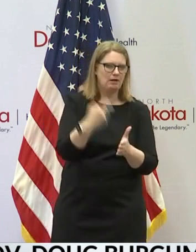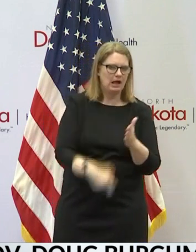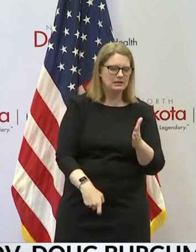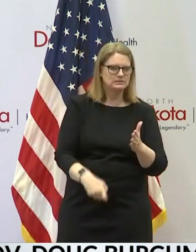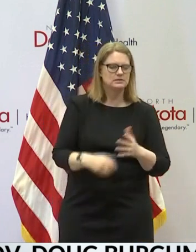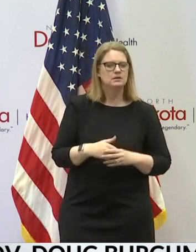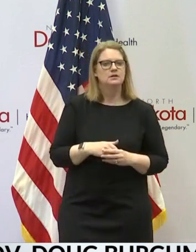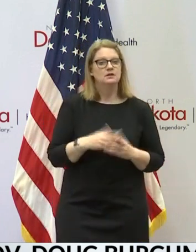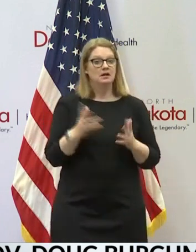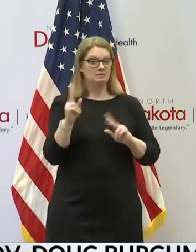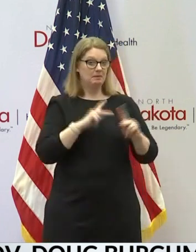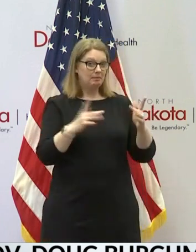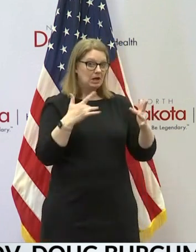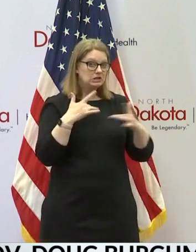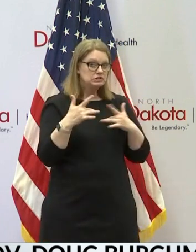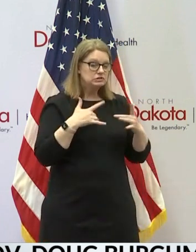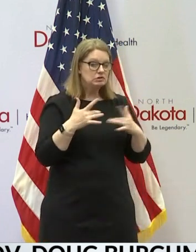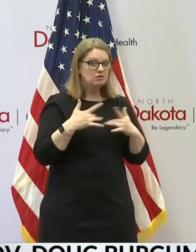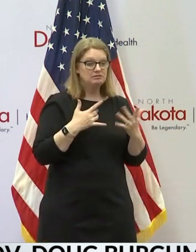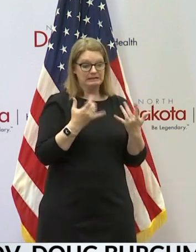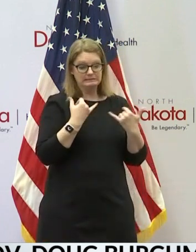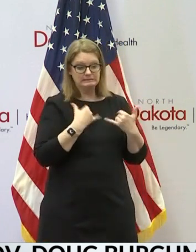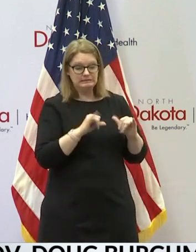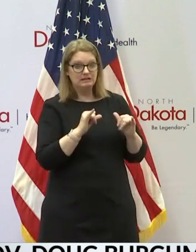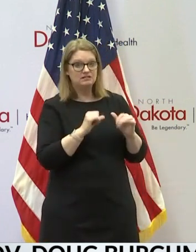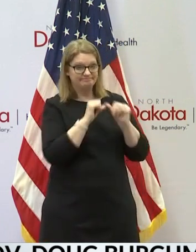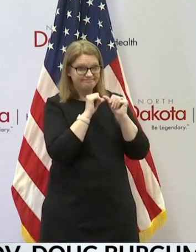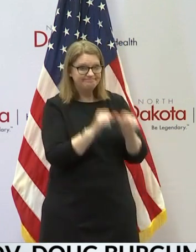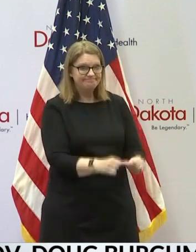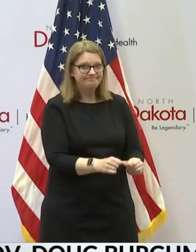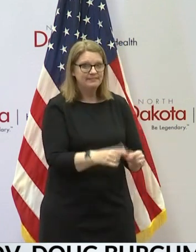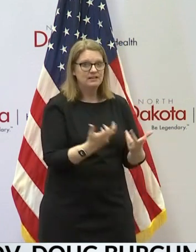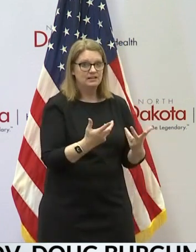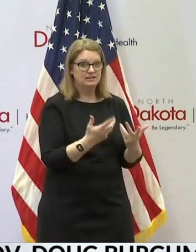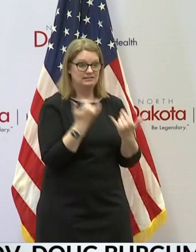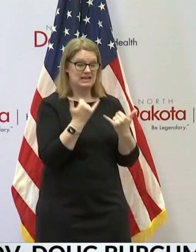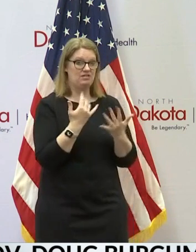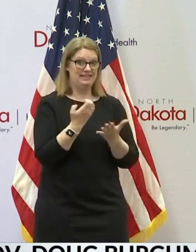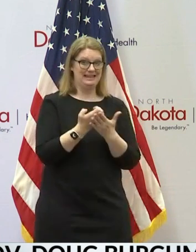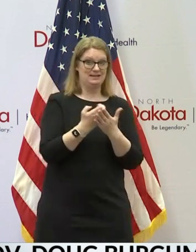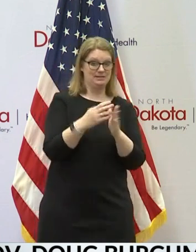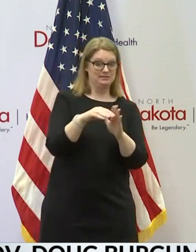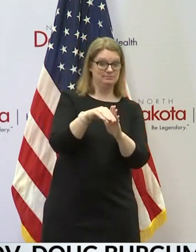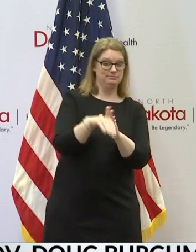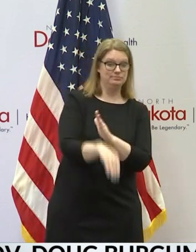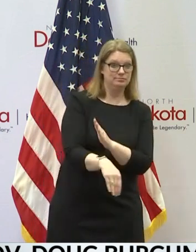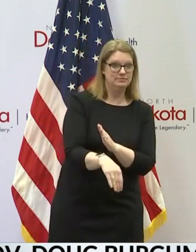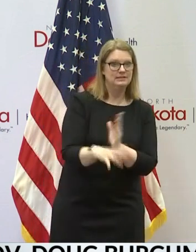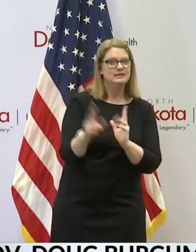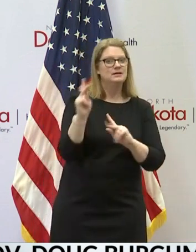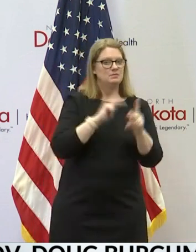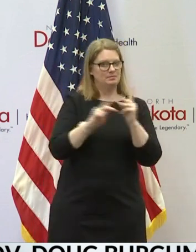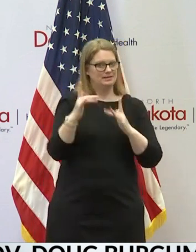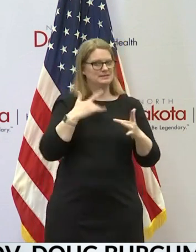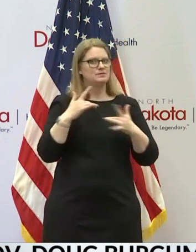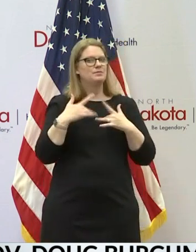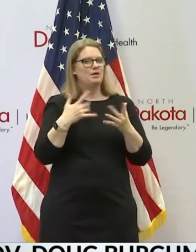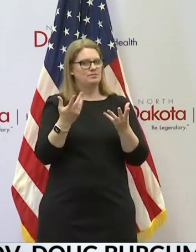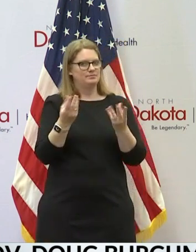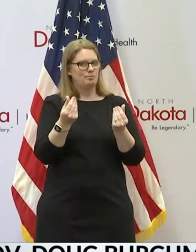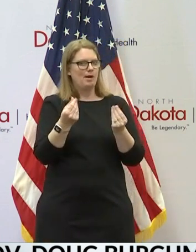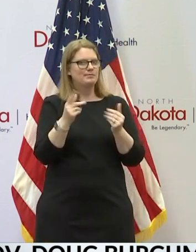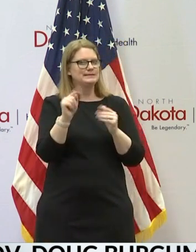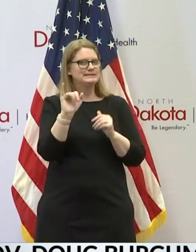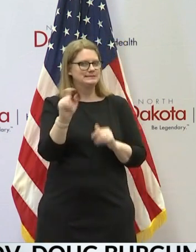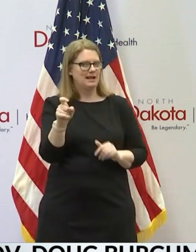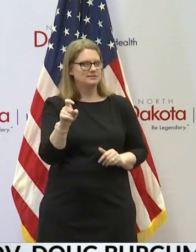people are concerned, and still are, and will be more concerned in a time of down economy, people are going to be very concerned about property taxes. And